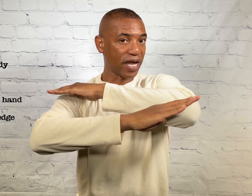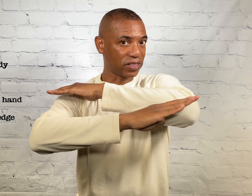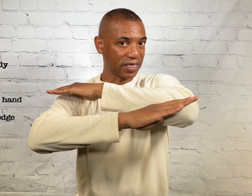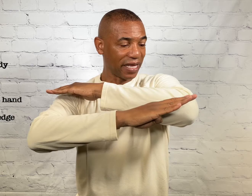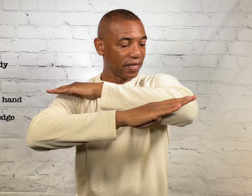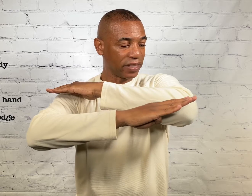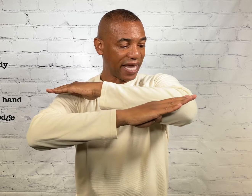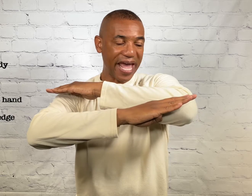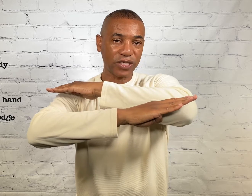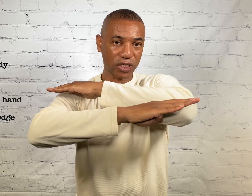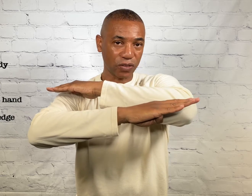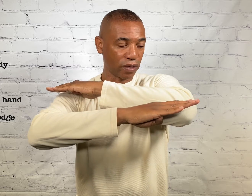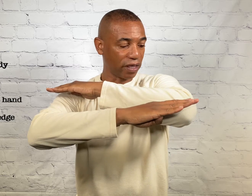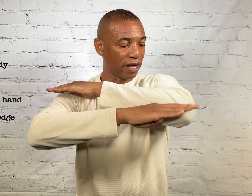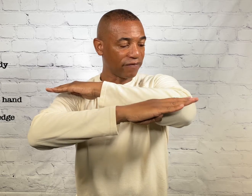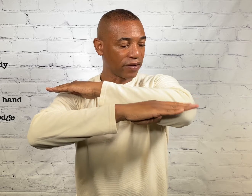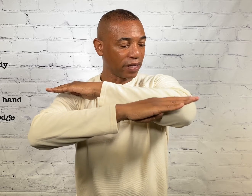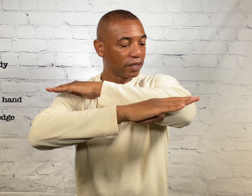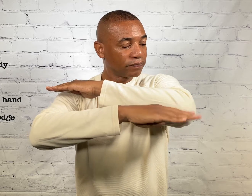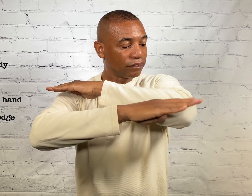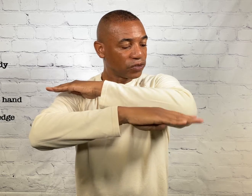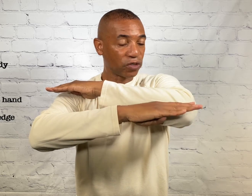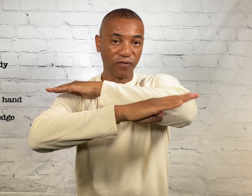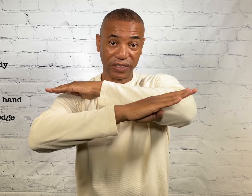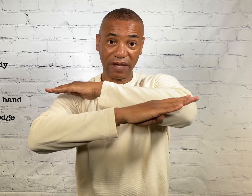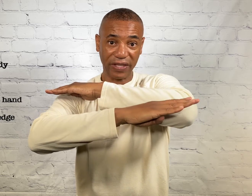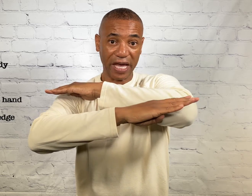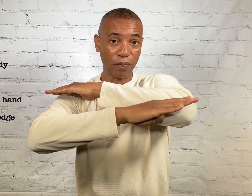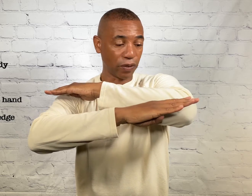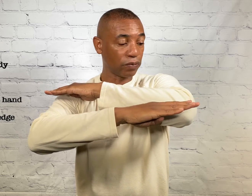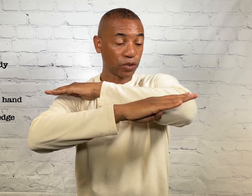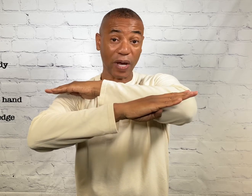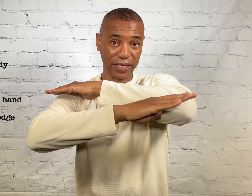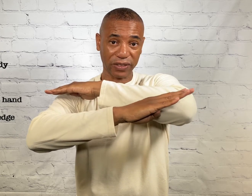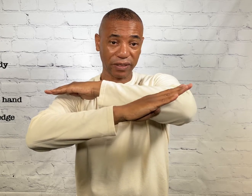the edges or the very surface of the elbow twice.